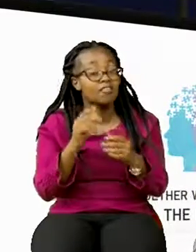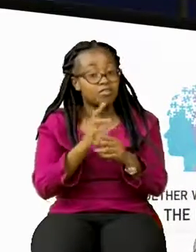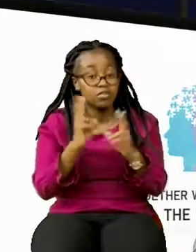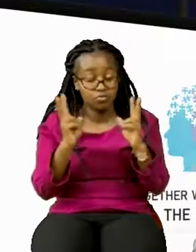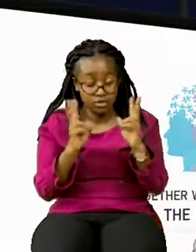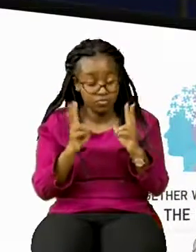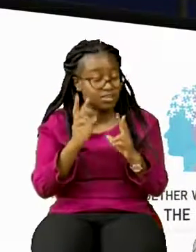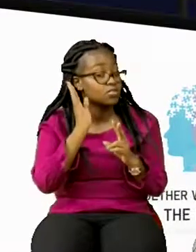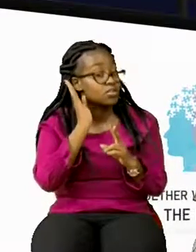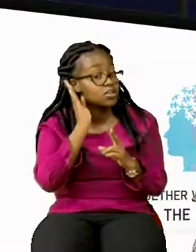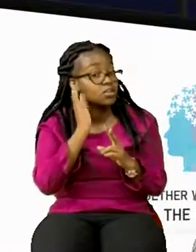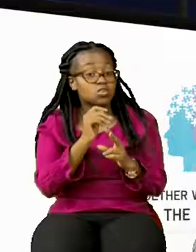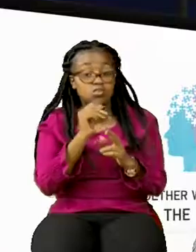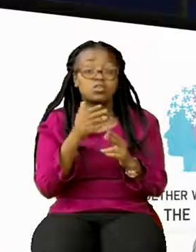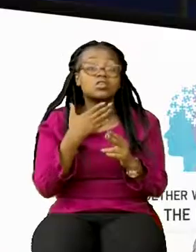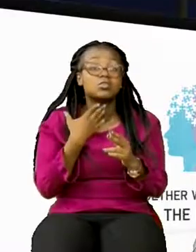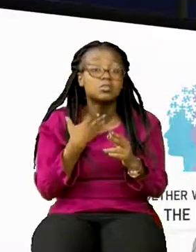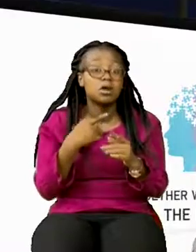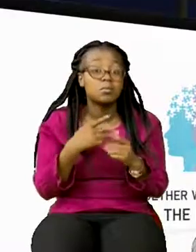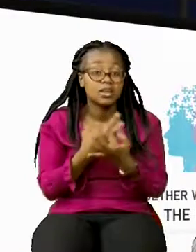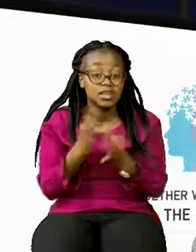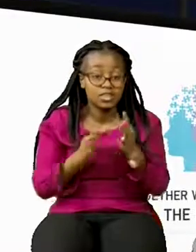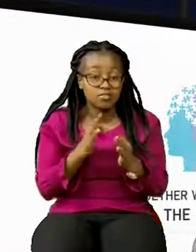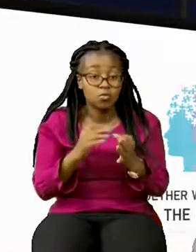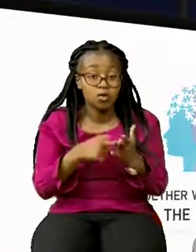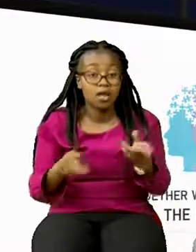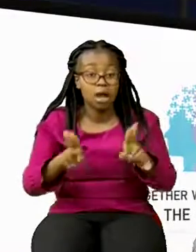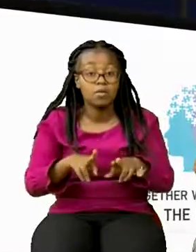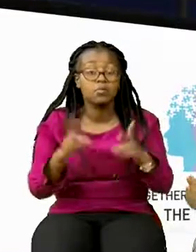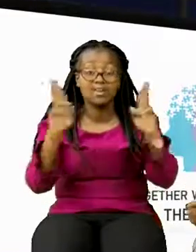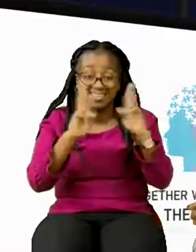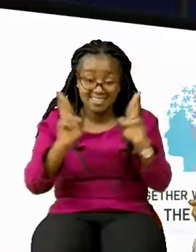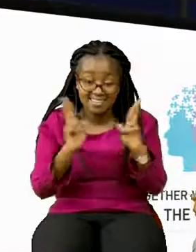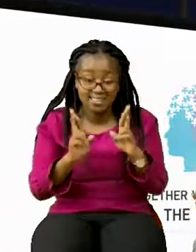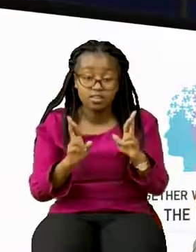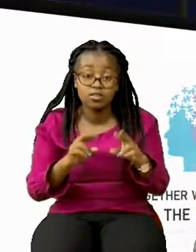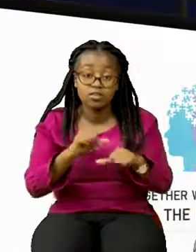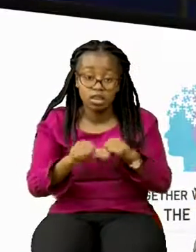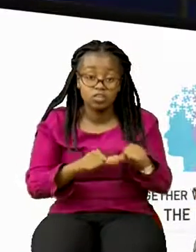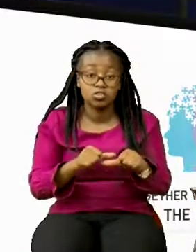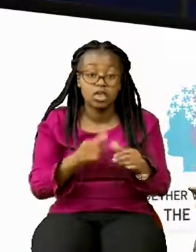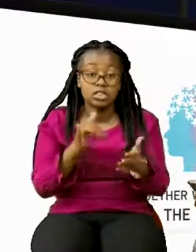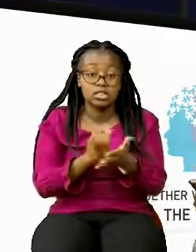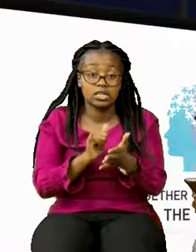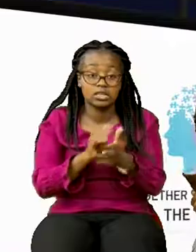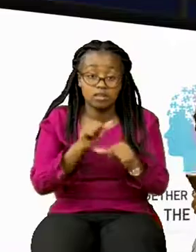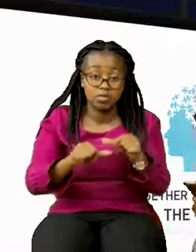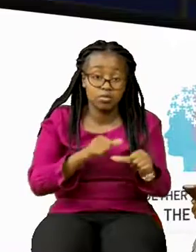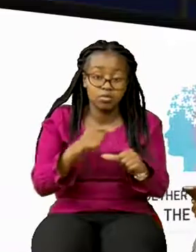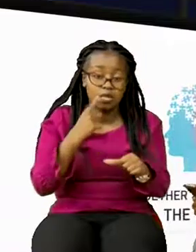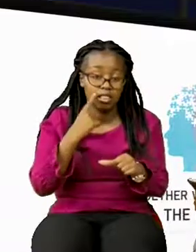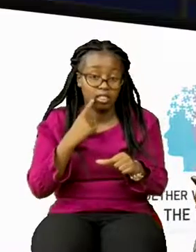and then, like, not that we hope for it, but if anything happens, you need to be ready to take action. So that is about